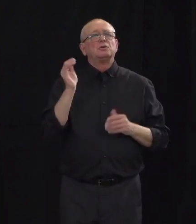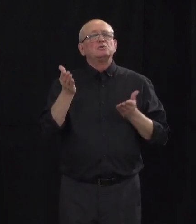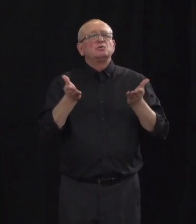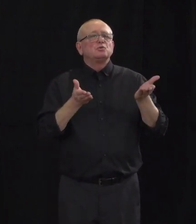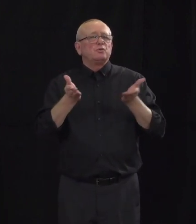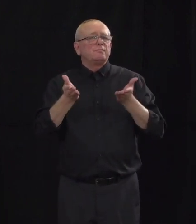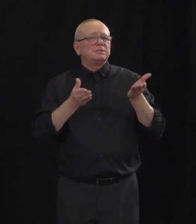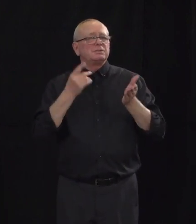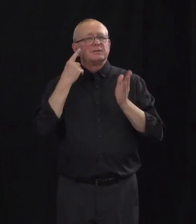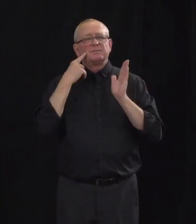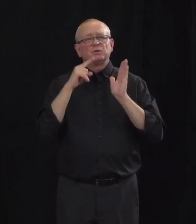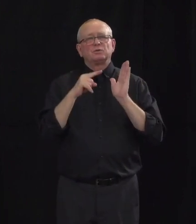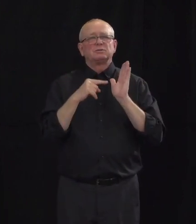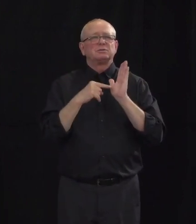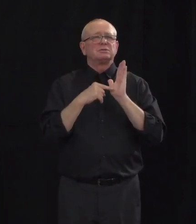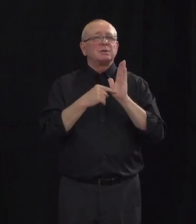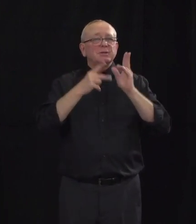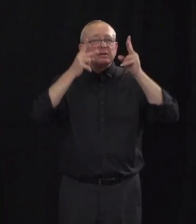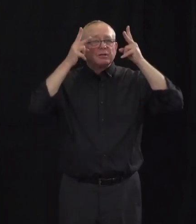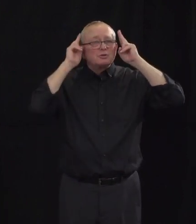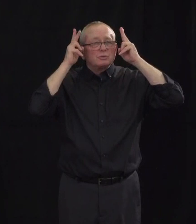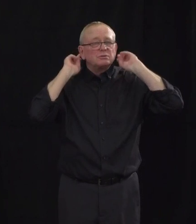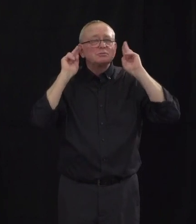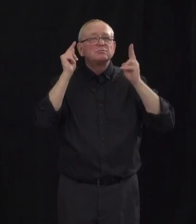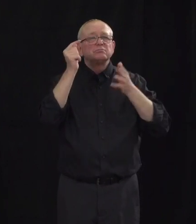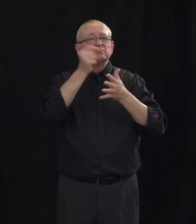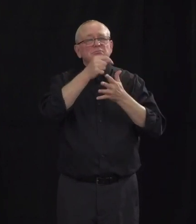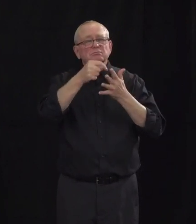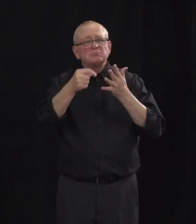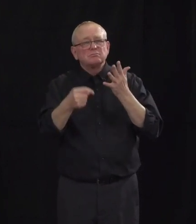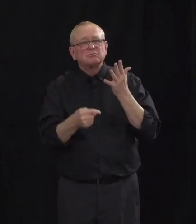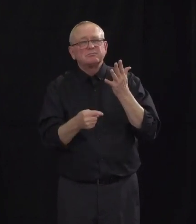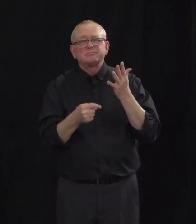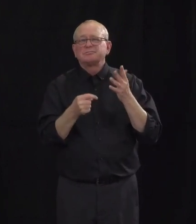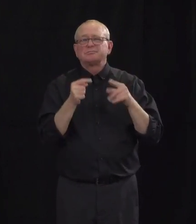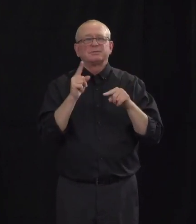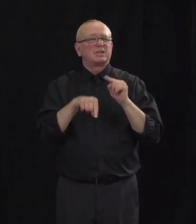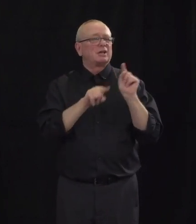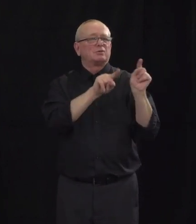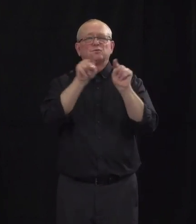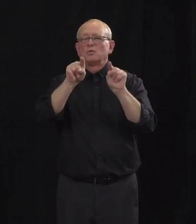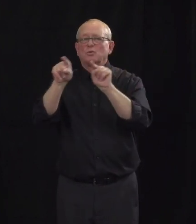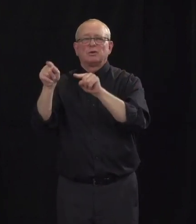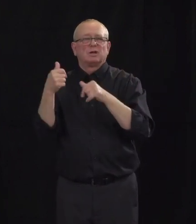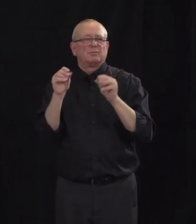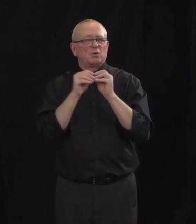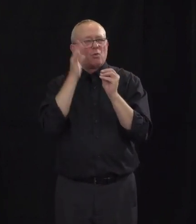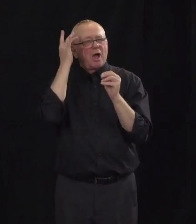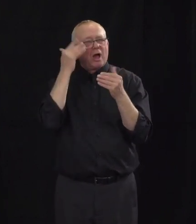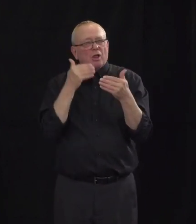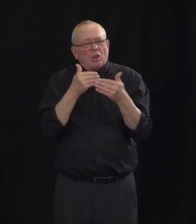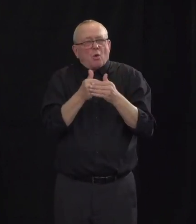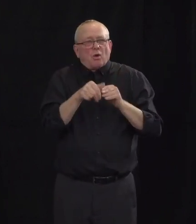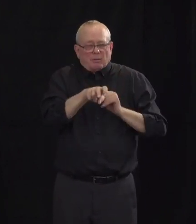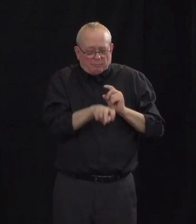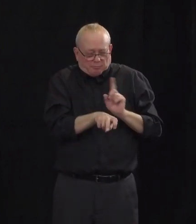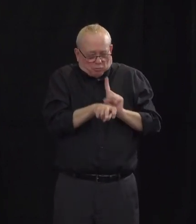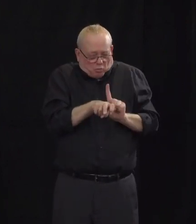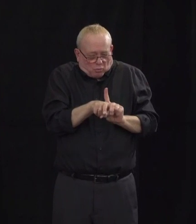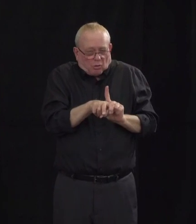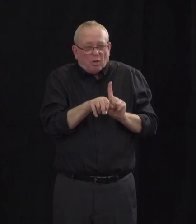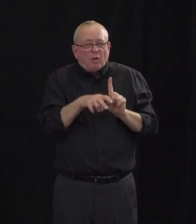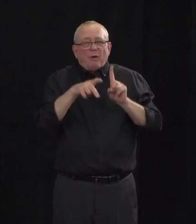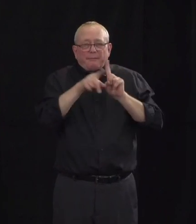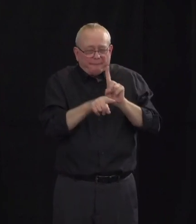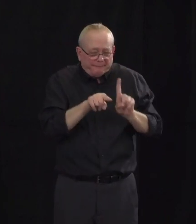the alberta.ca website. It is important to remember that even when a gathering is smaller than 15, Albertans